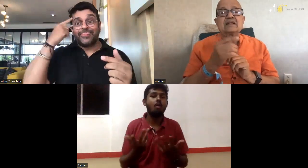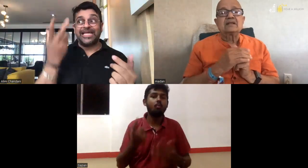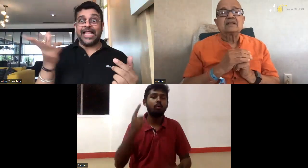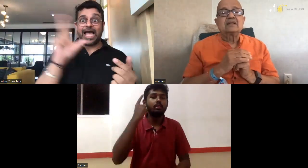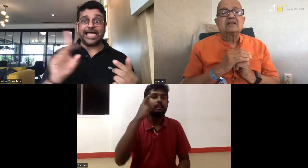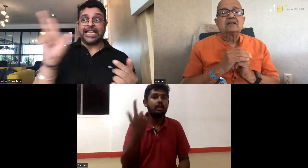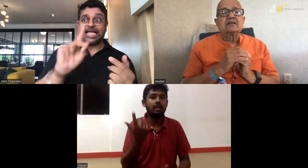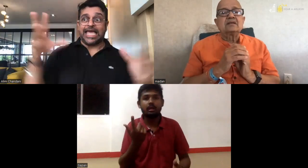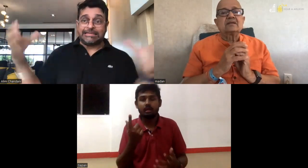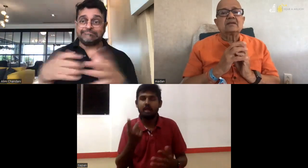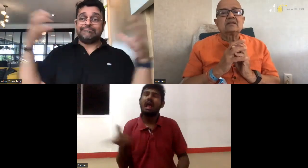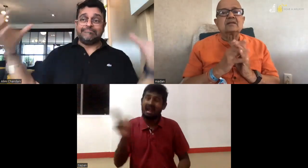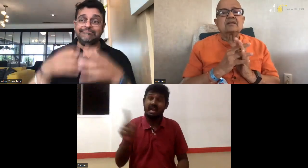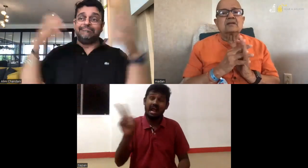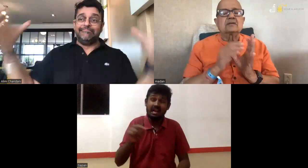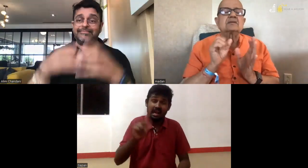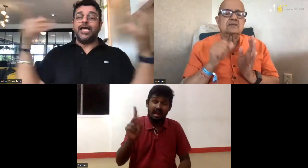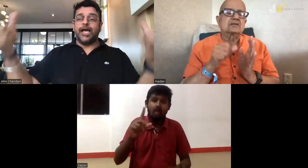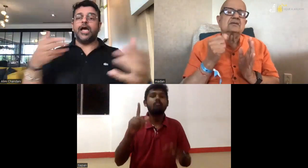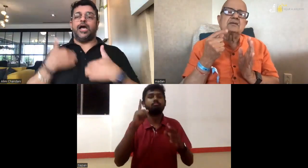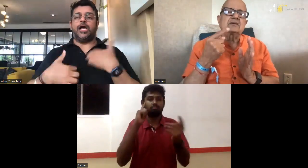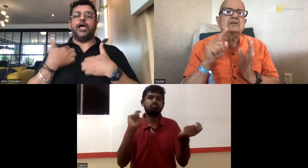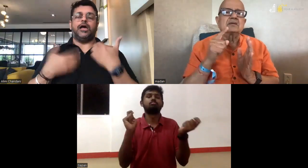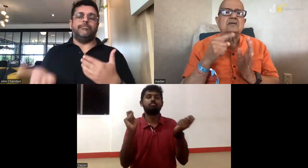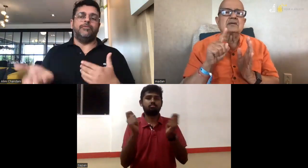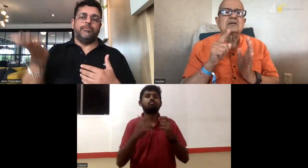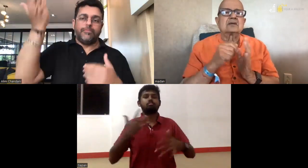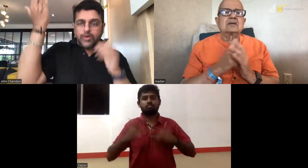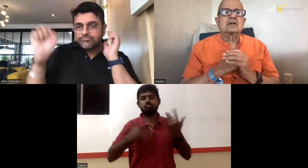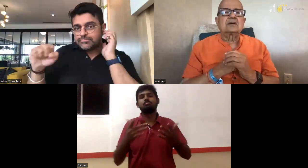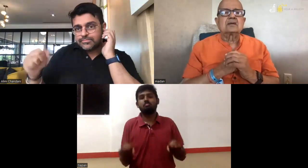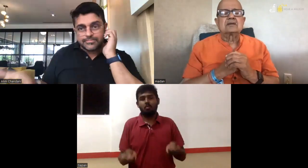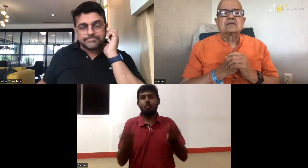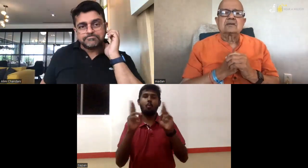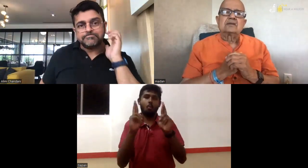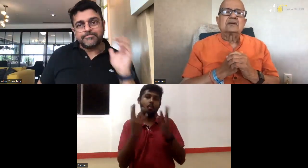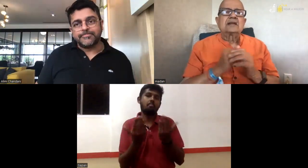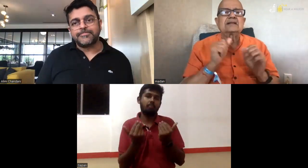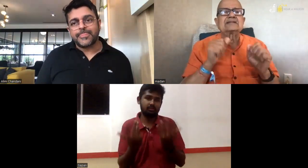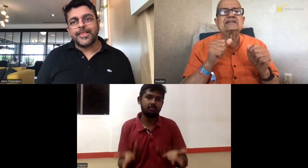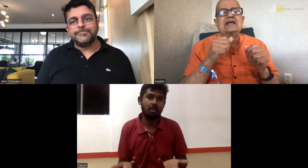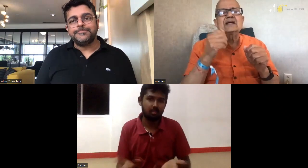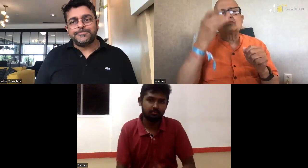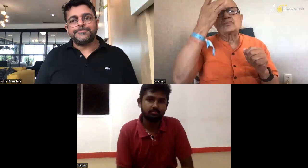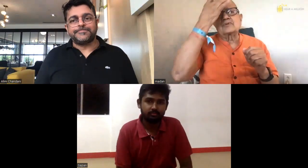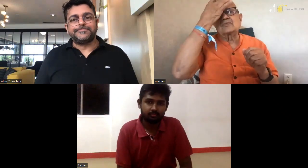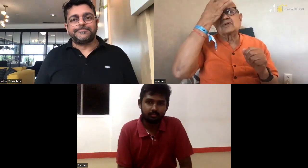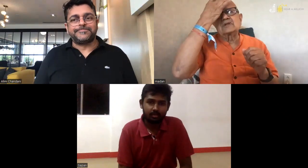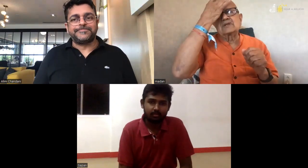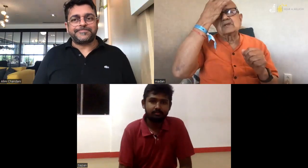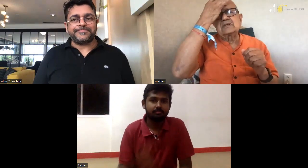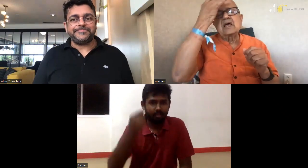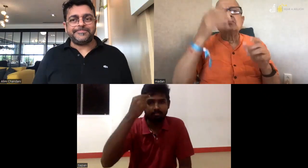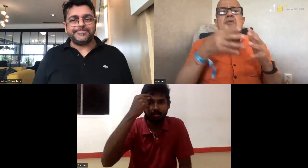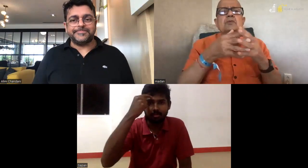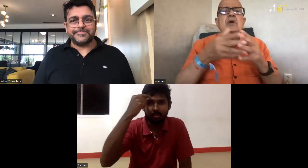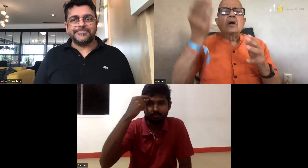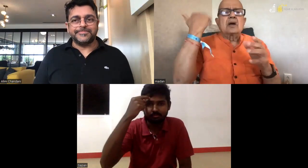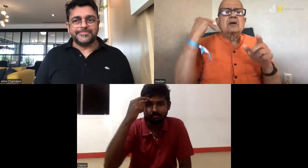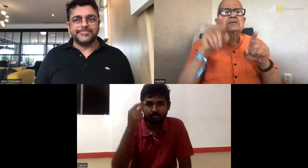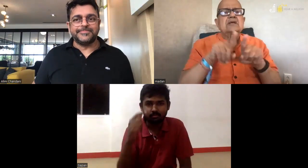a collective group where deaf people can come and yeah. So we need one deaf person. That's